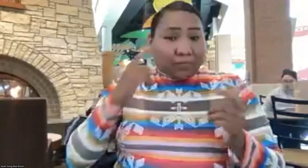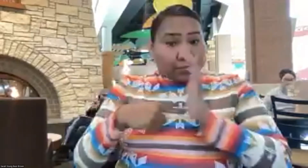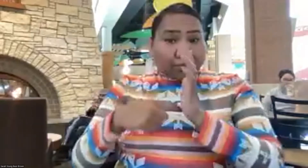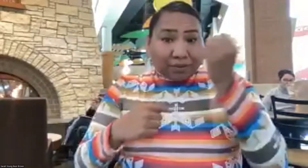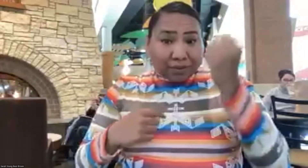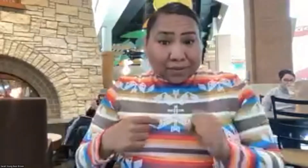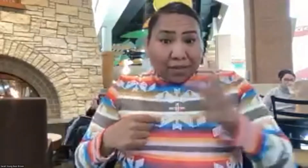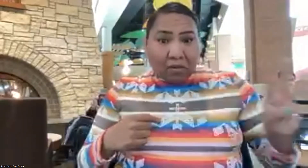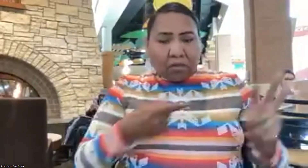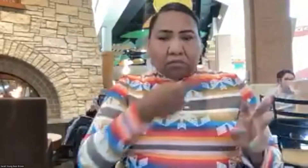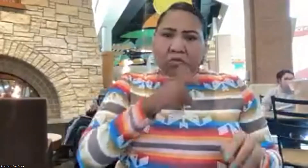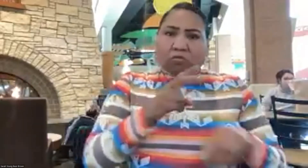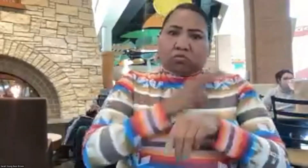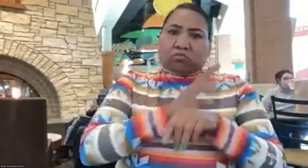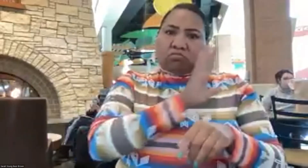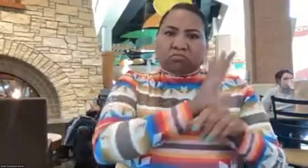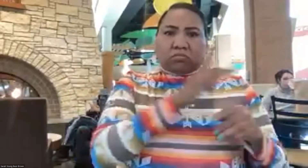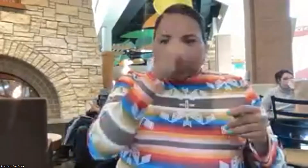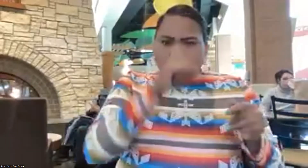All of us are impacted by where we live,